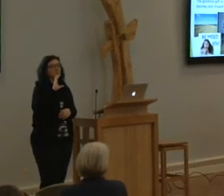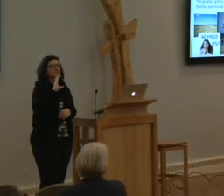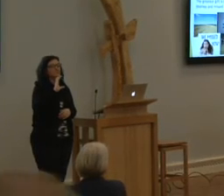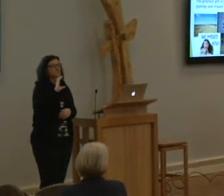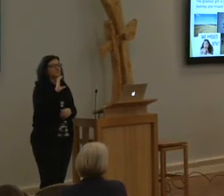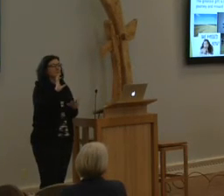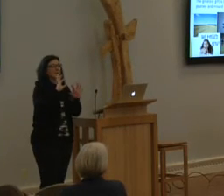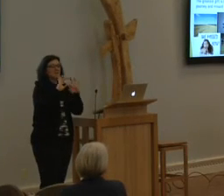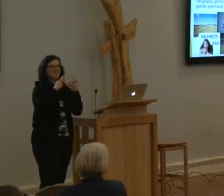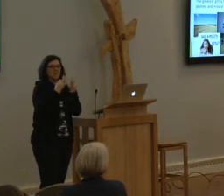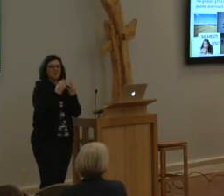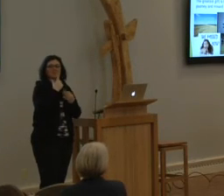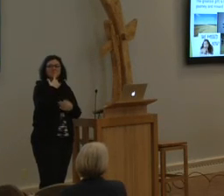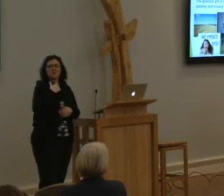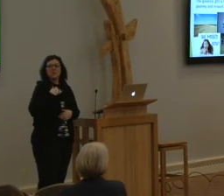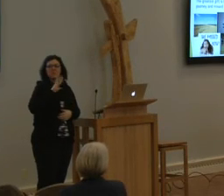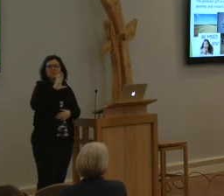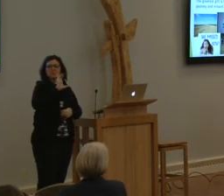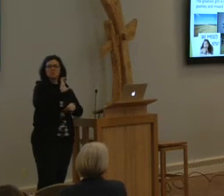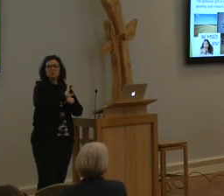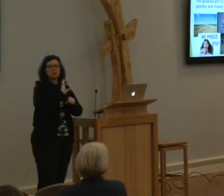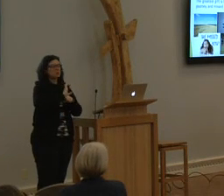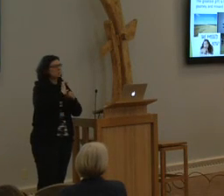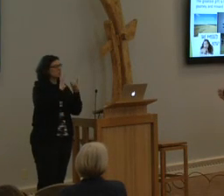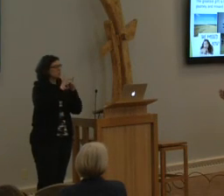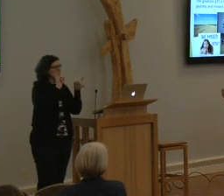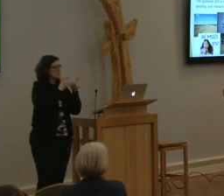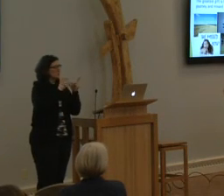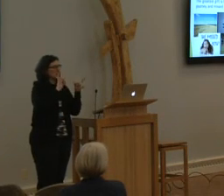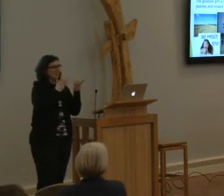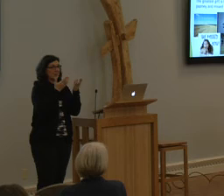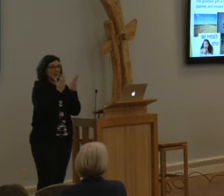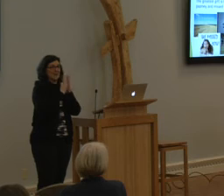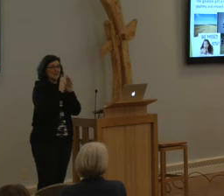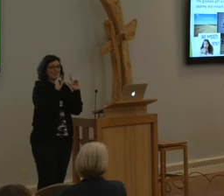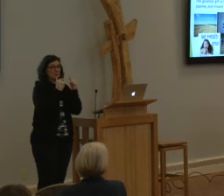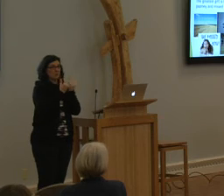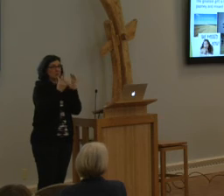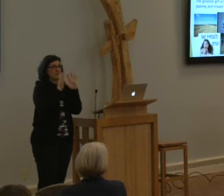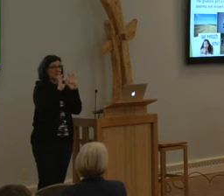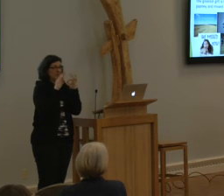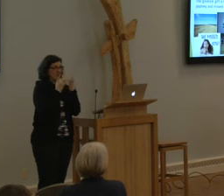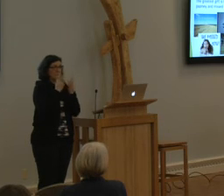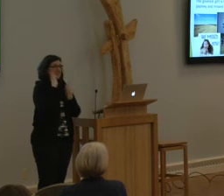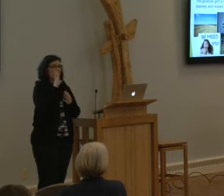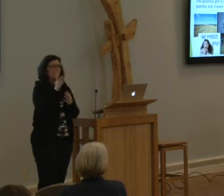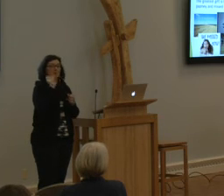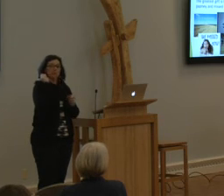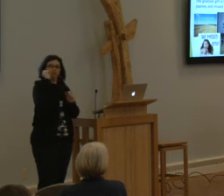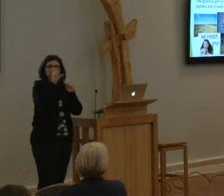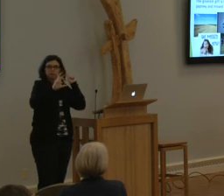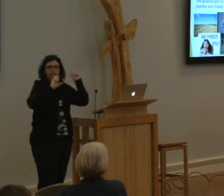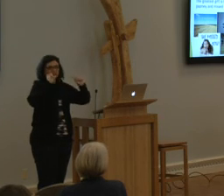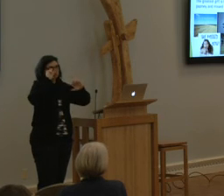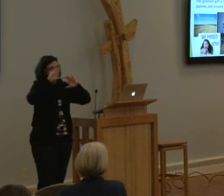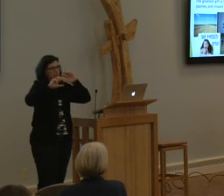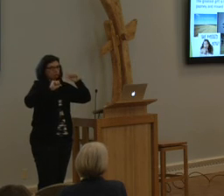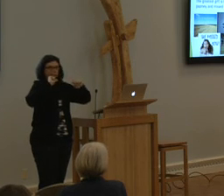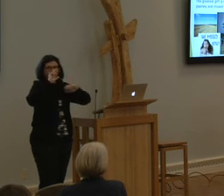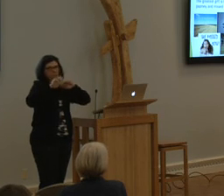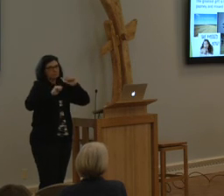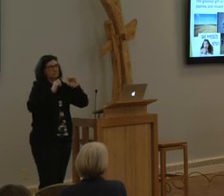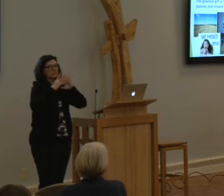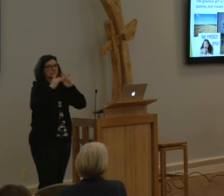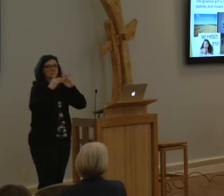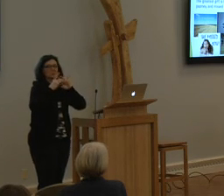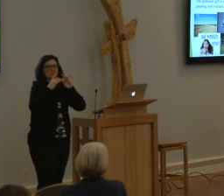church stories after I did a talk. And if you ask that of a group of families, you're going to get stories. And you're going to get positive